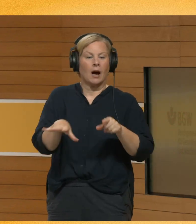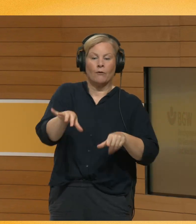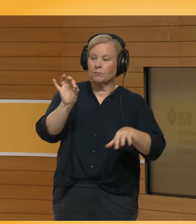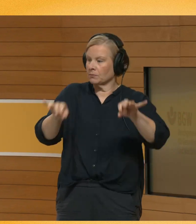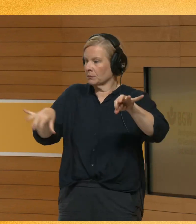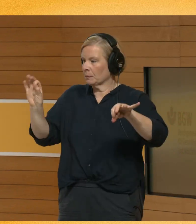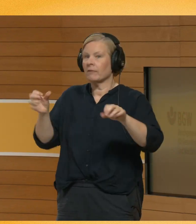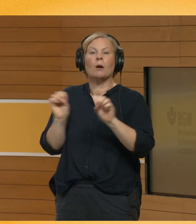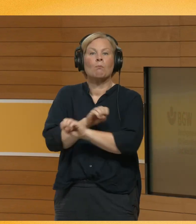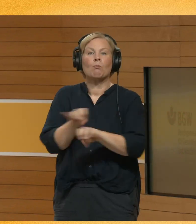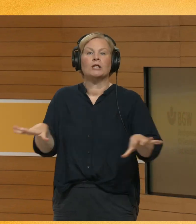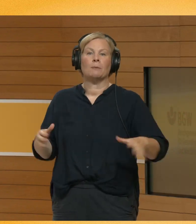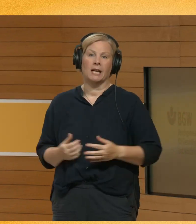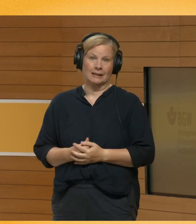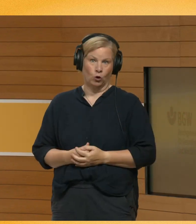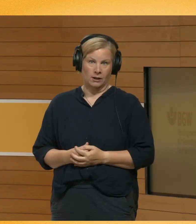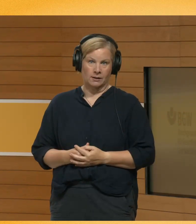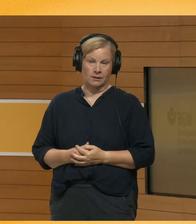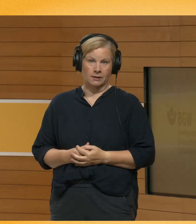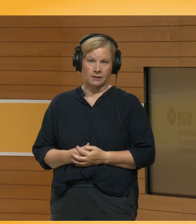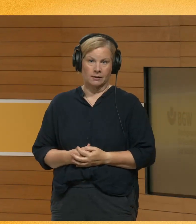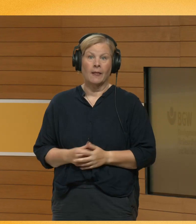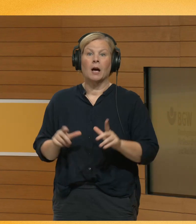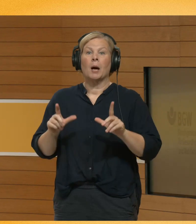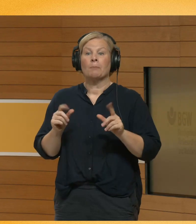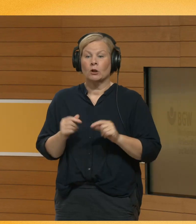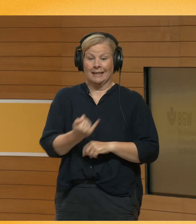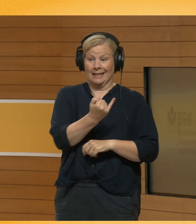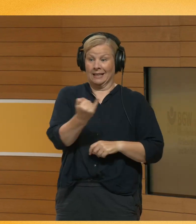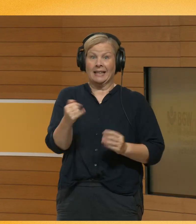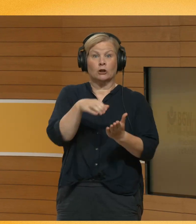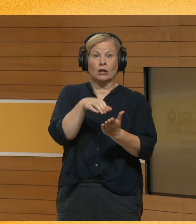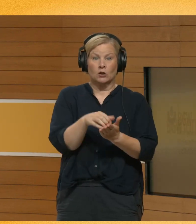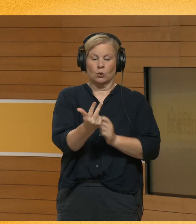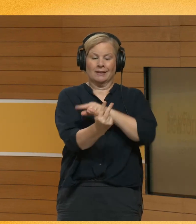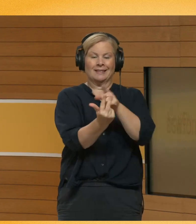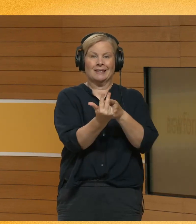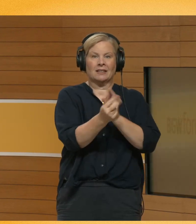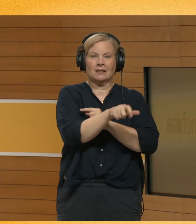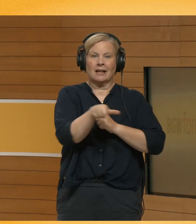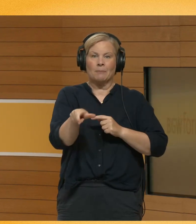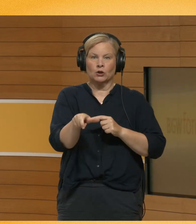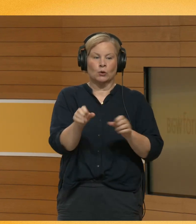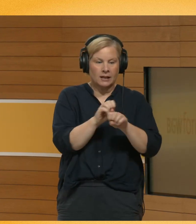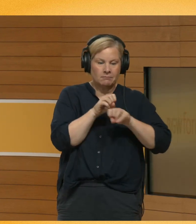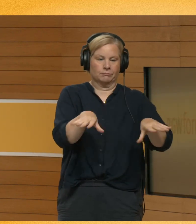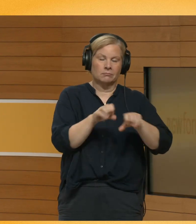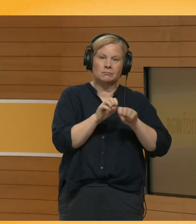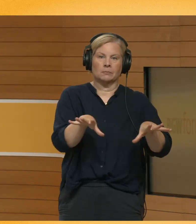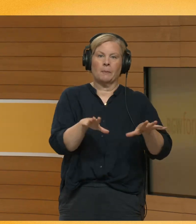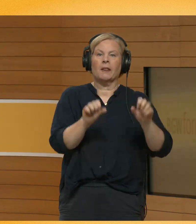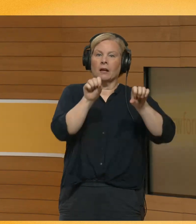ward that could, get the things done that need to be done within Magnet. Yeah.